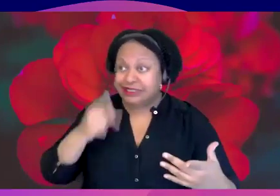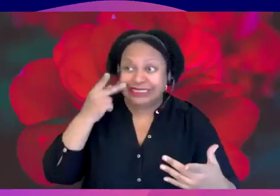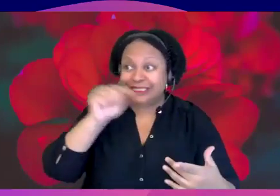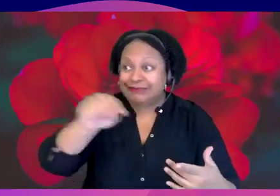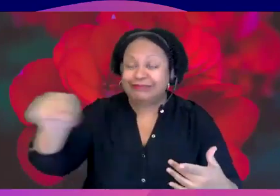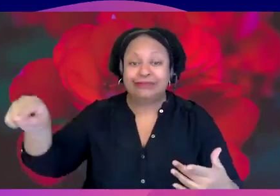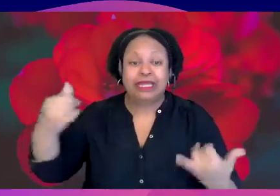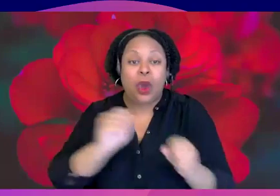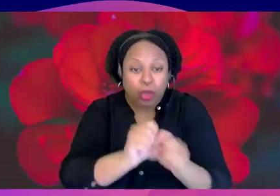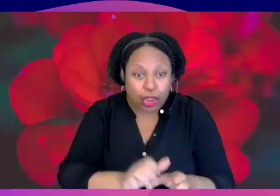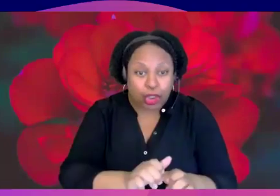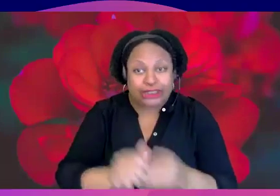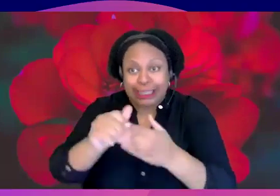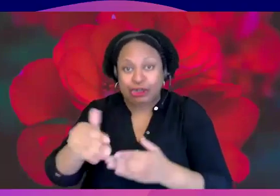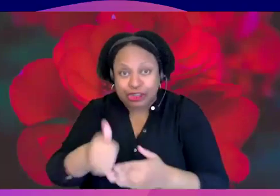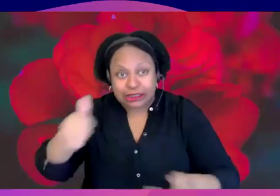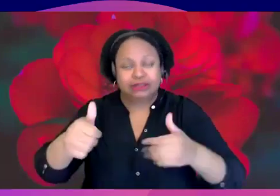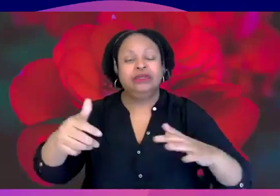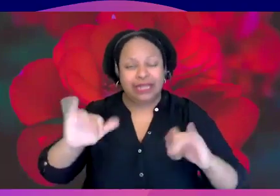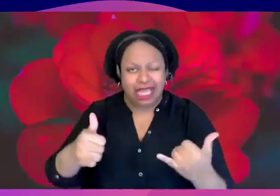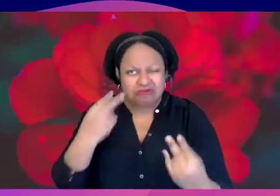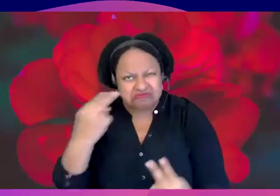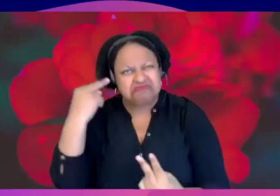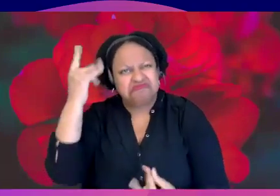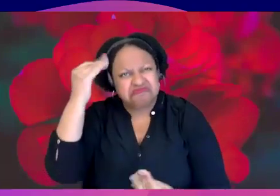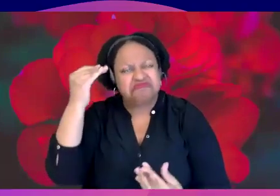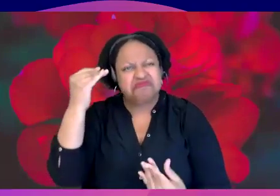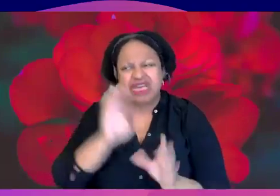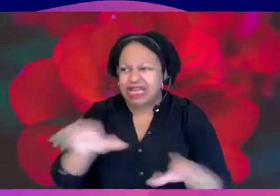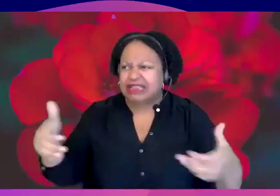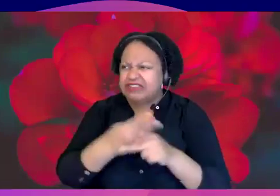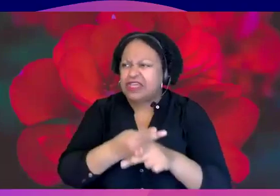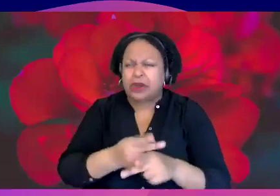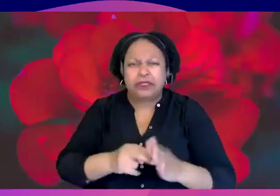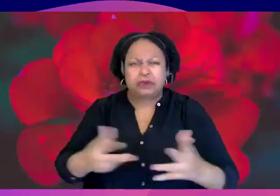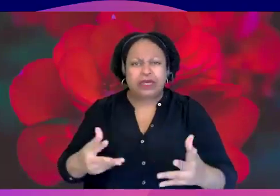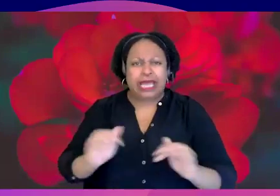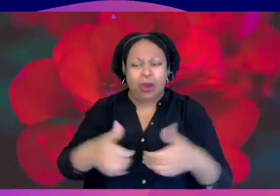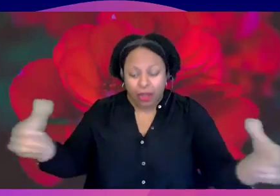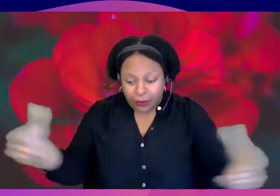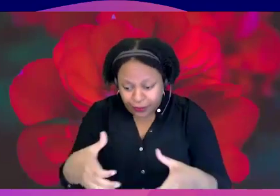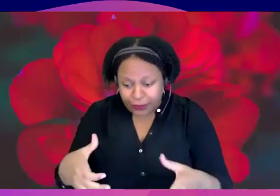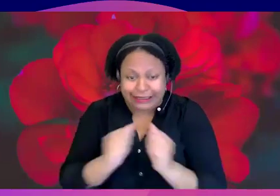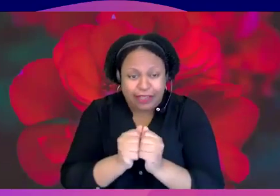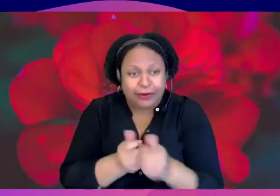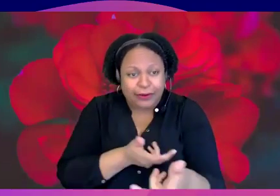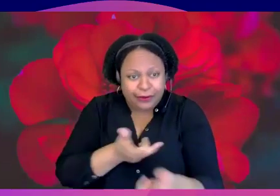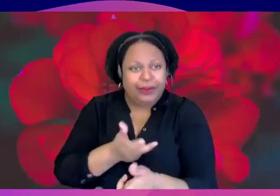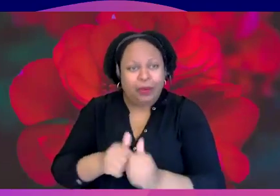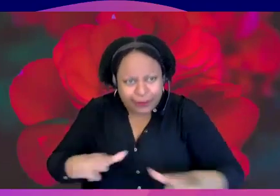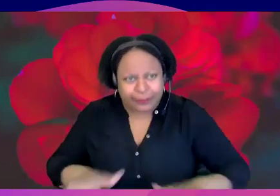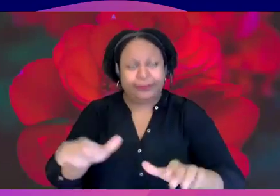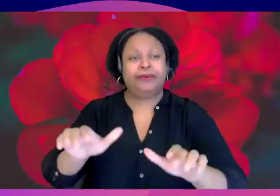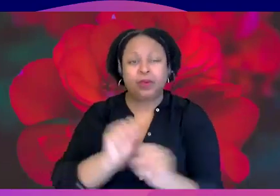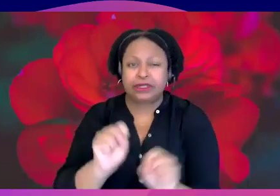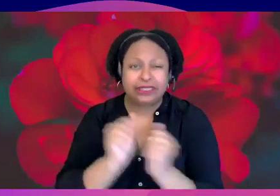And workers and leaders are reflecting on what collective care means, how we come together and how we mobilize